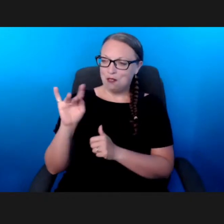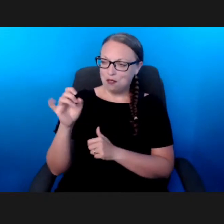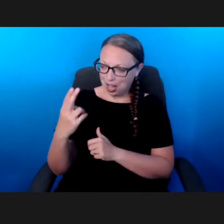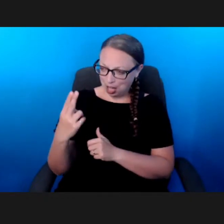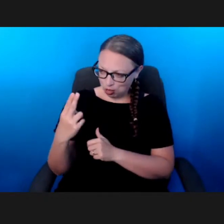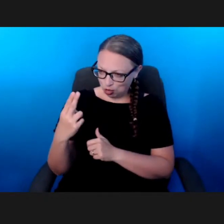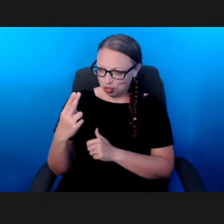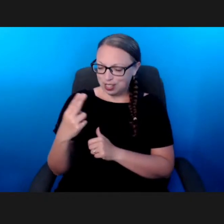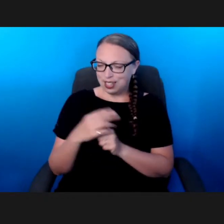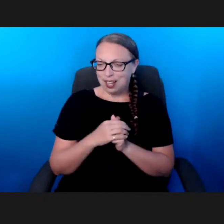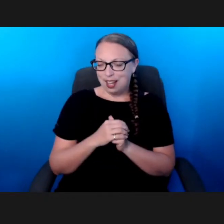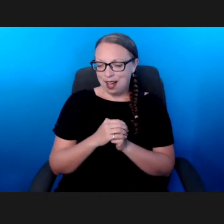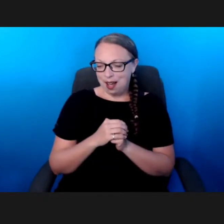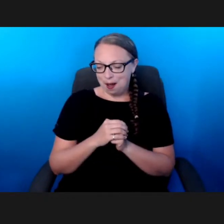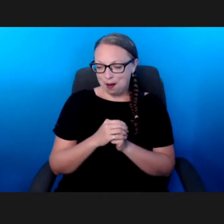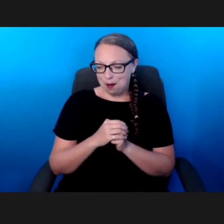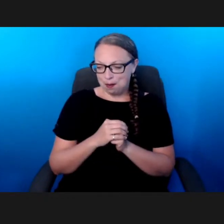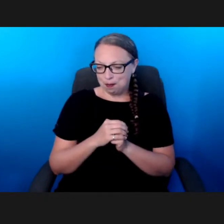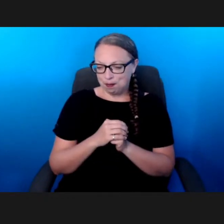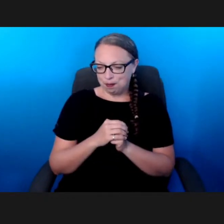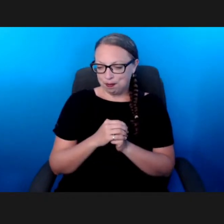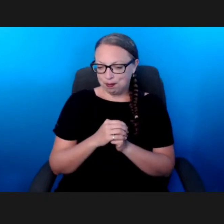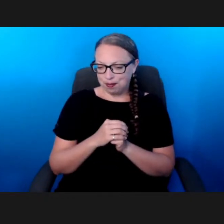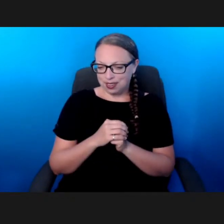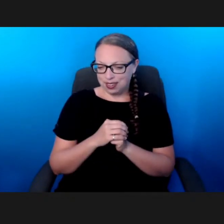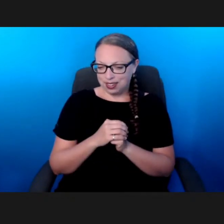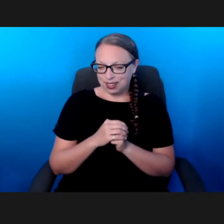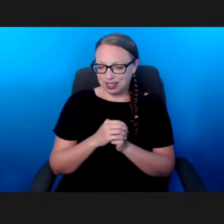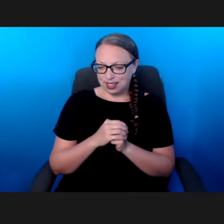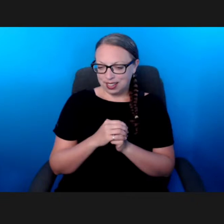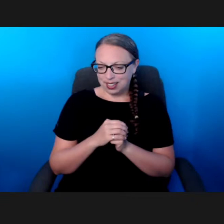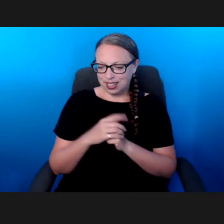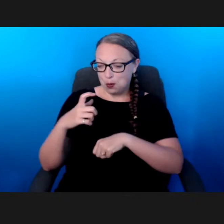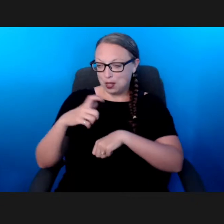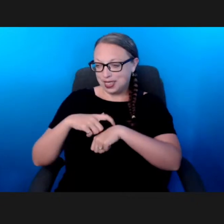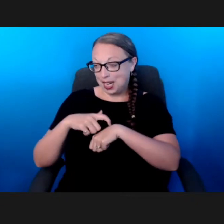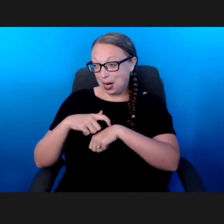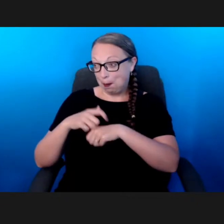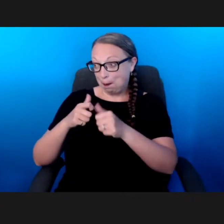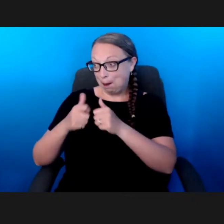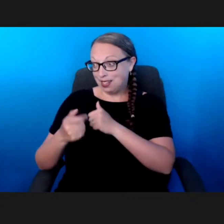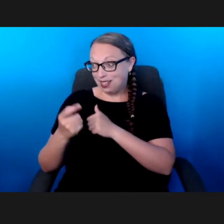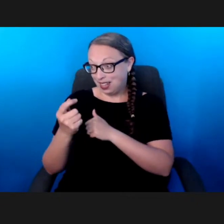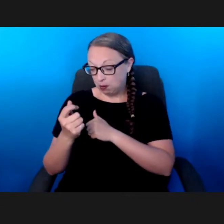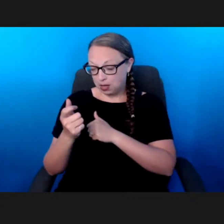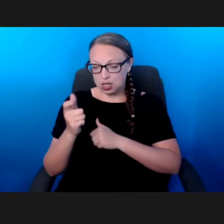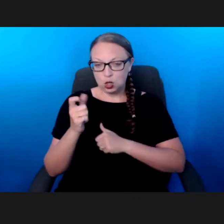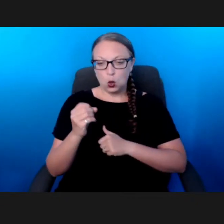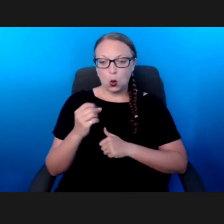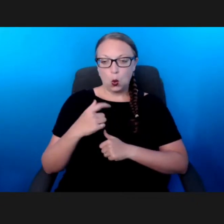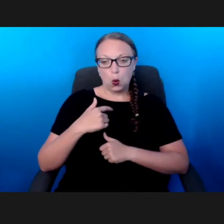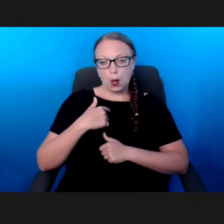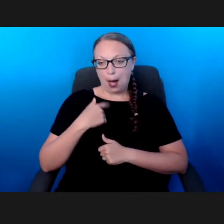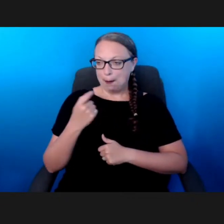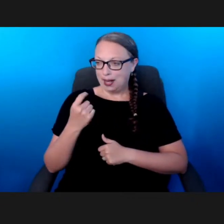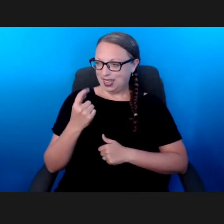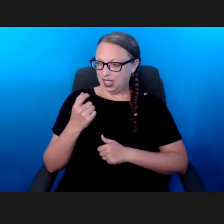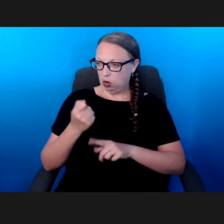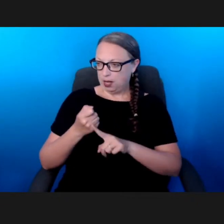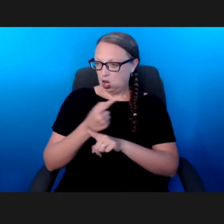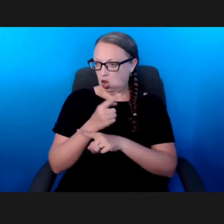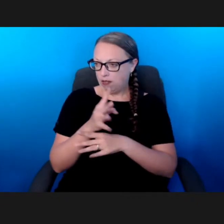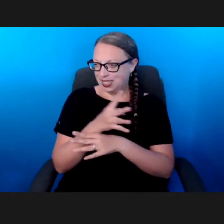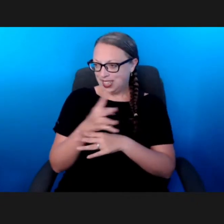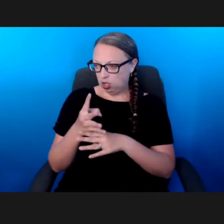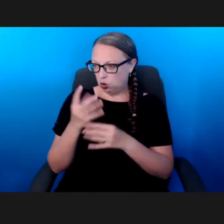of over his time allotment. So I'm kind of a little bit off schedule here.